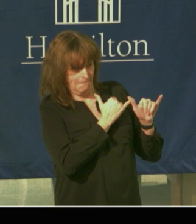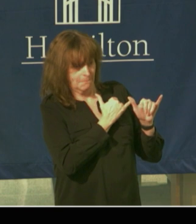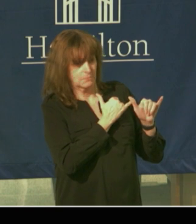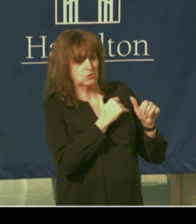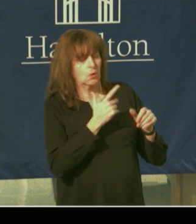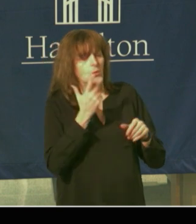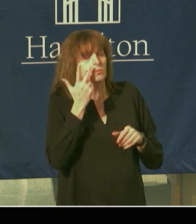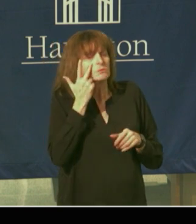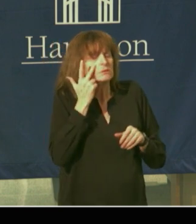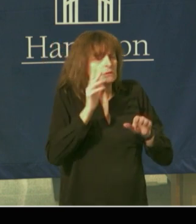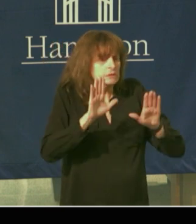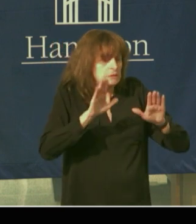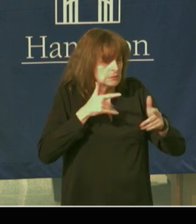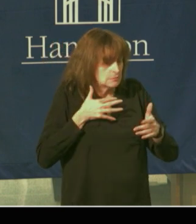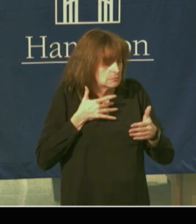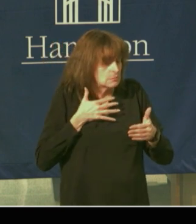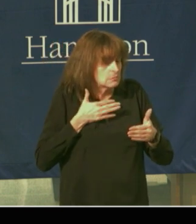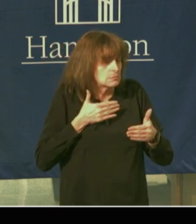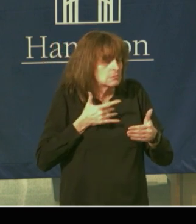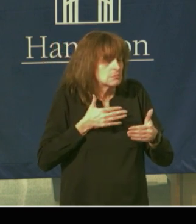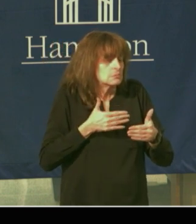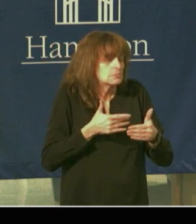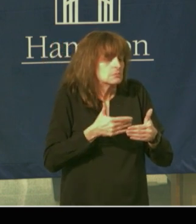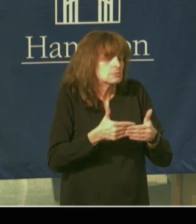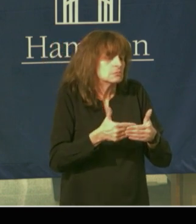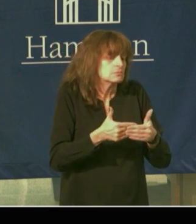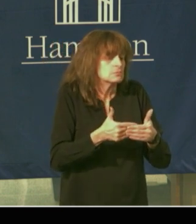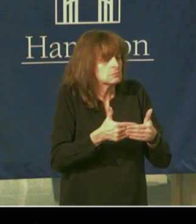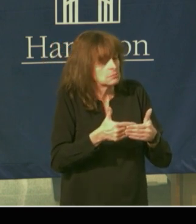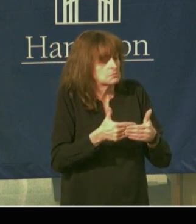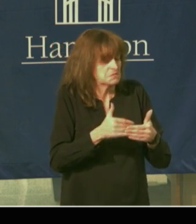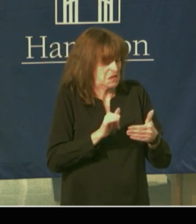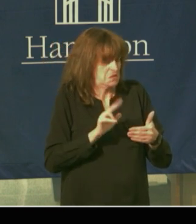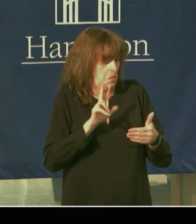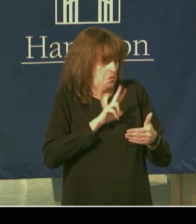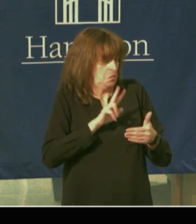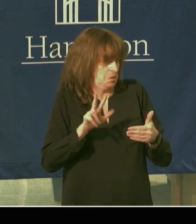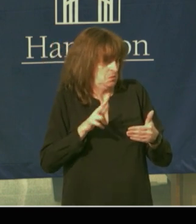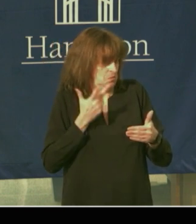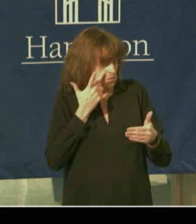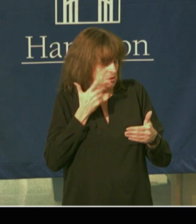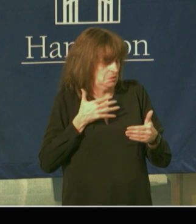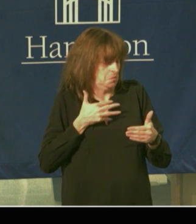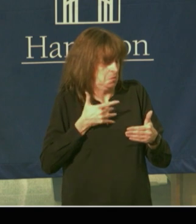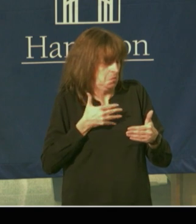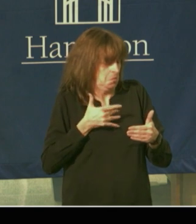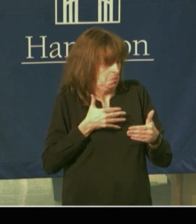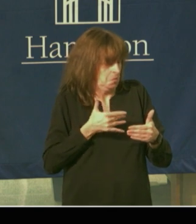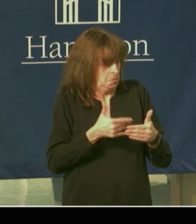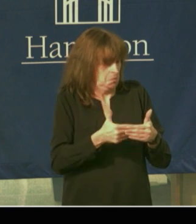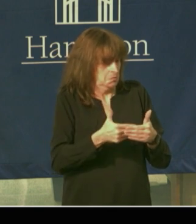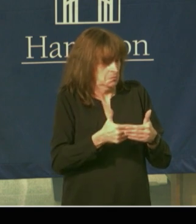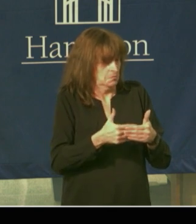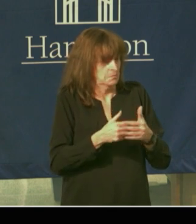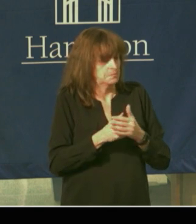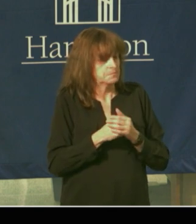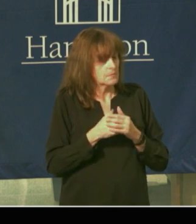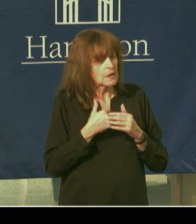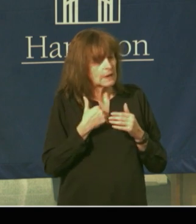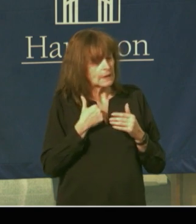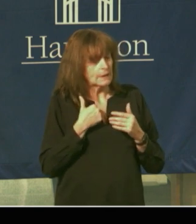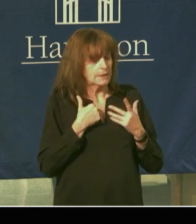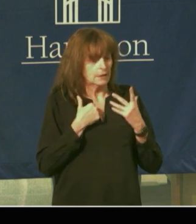3 weeks time when we announced that. I think as I look at this situation, and no one has a crystal